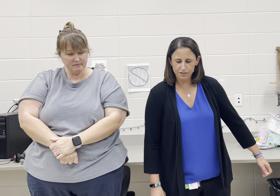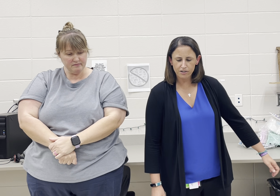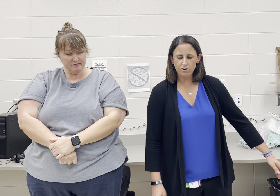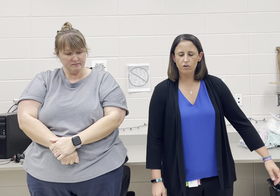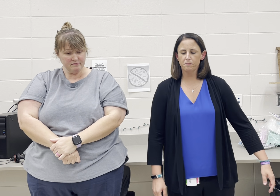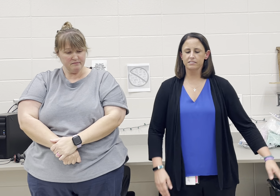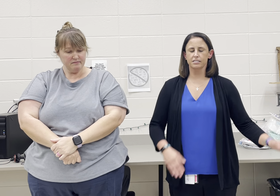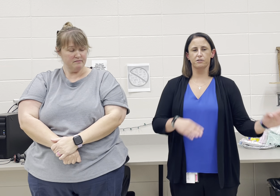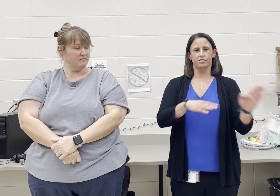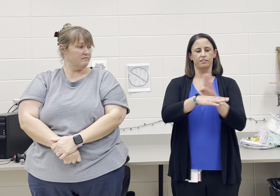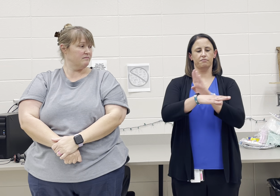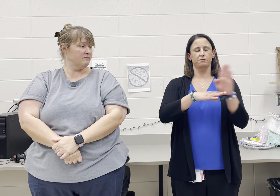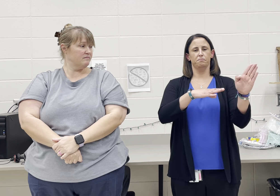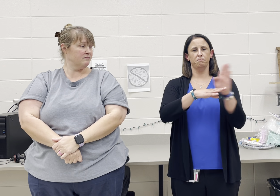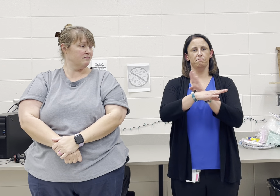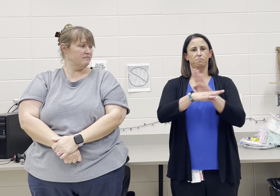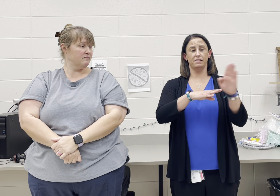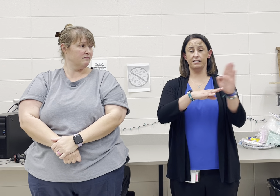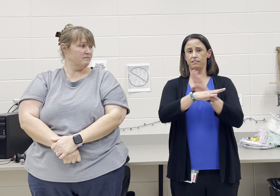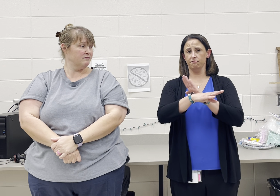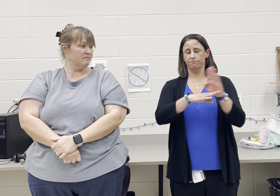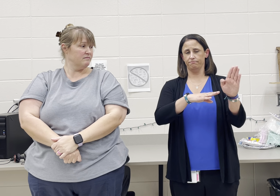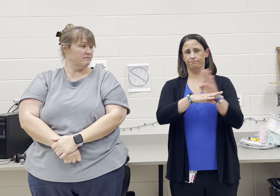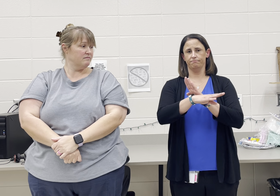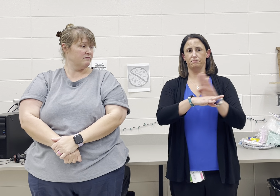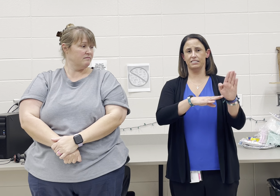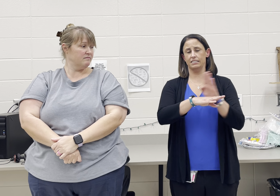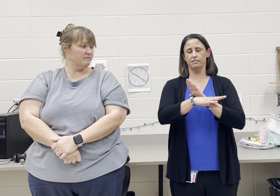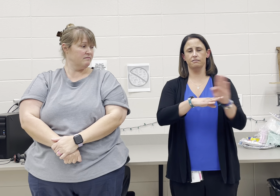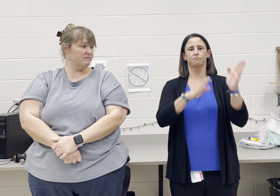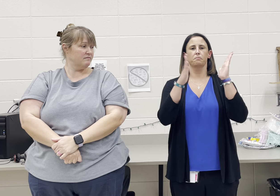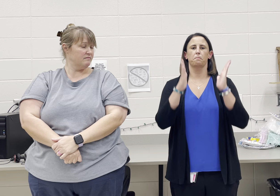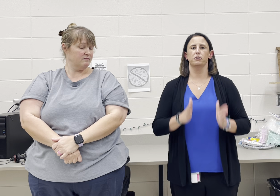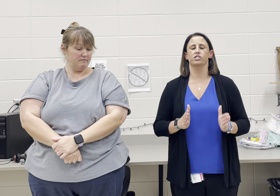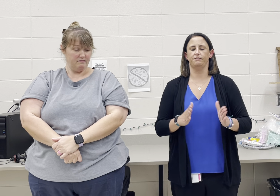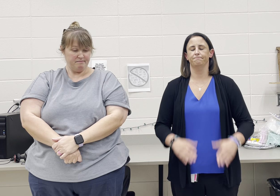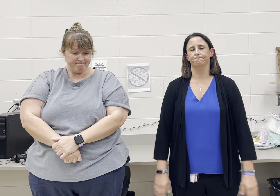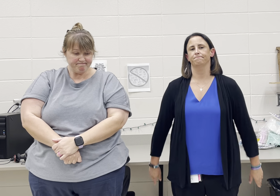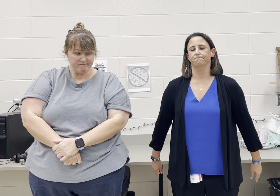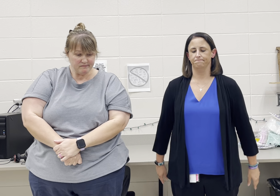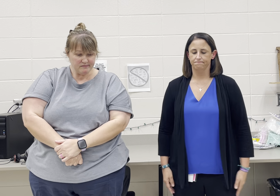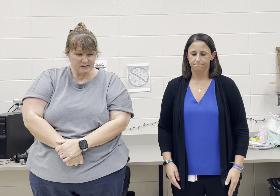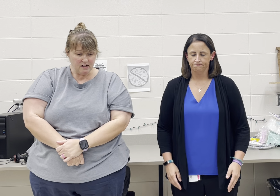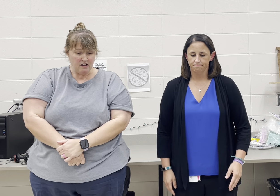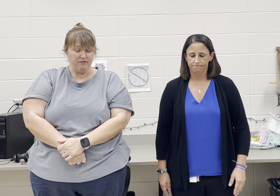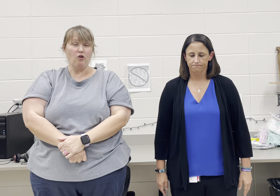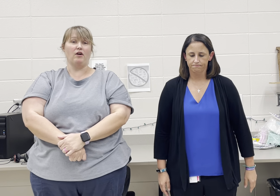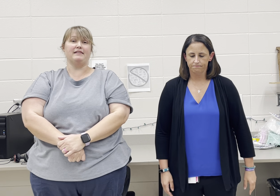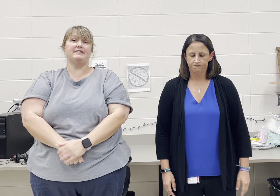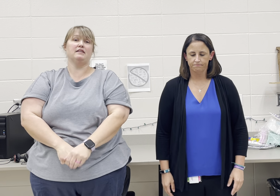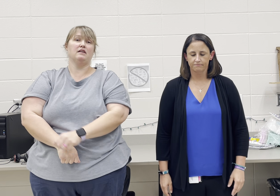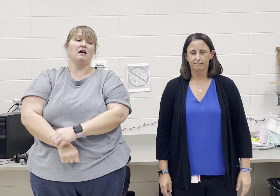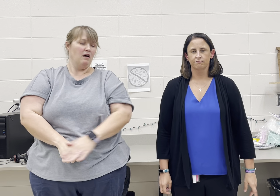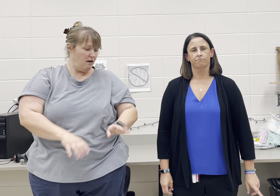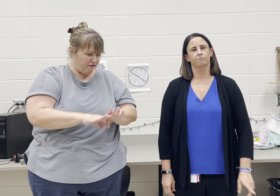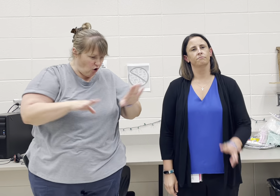Entrepreneur or business person. Busy. Business. Person. Florist.